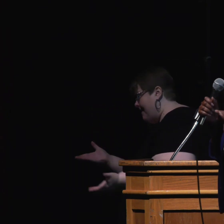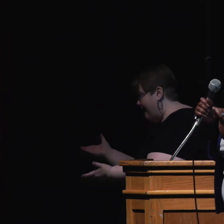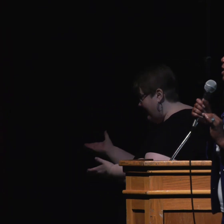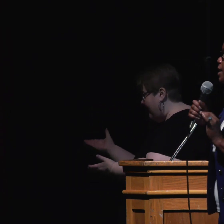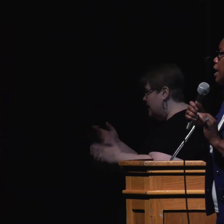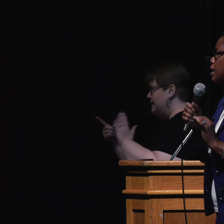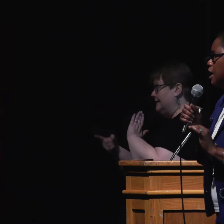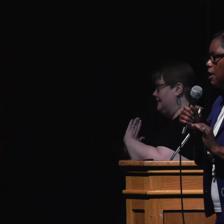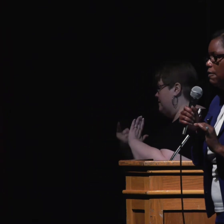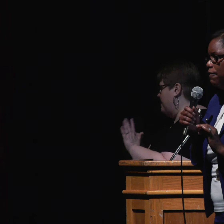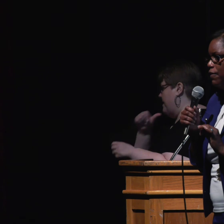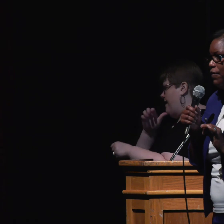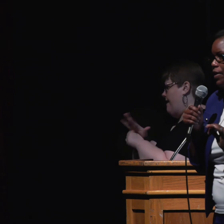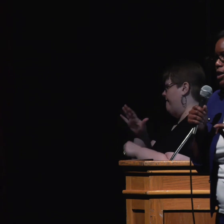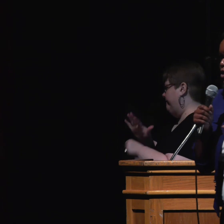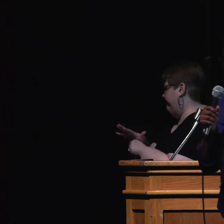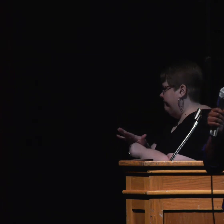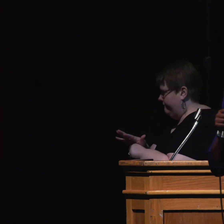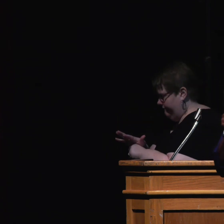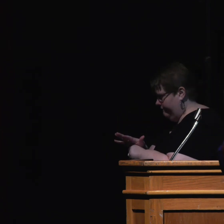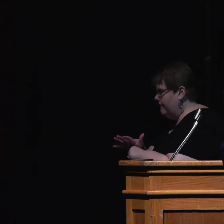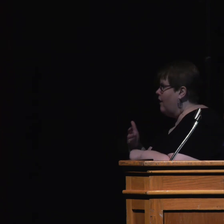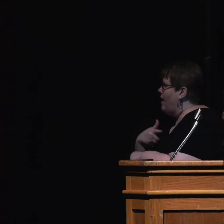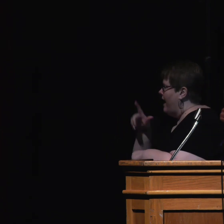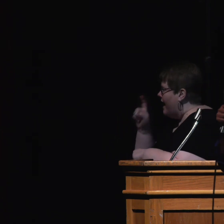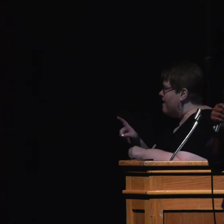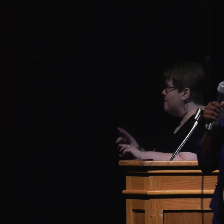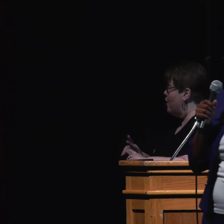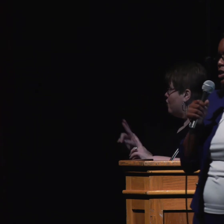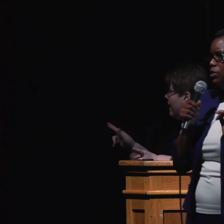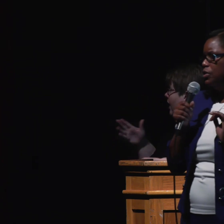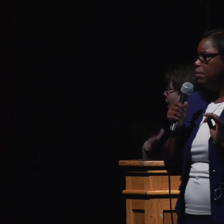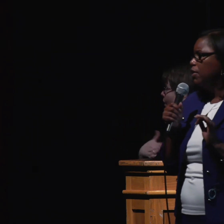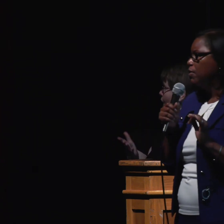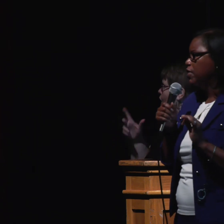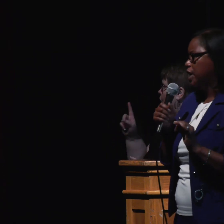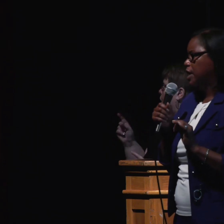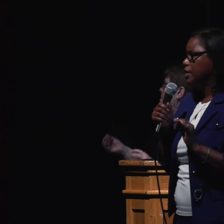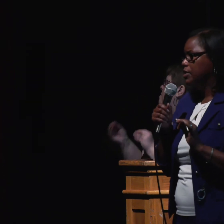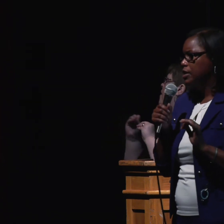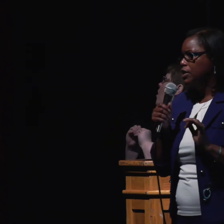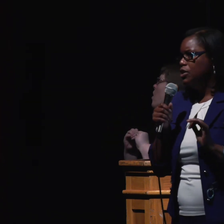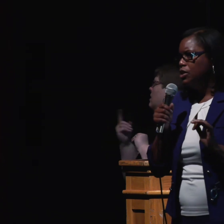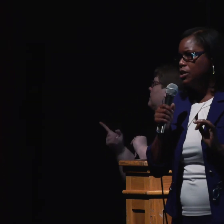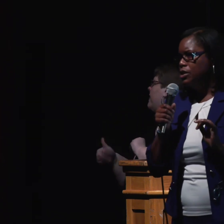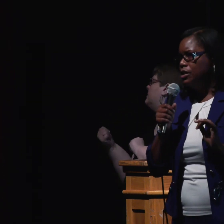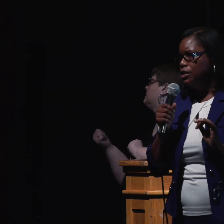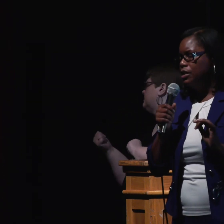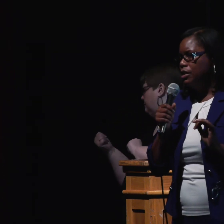but sometimes that's not enough. So we have to be ready and willing to do some other things.